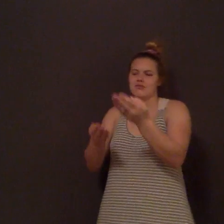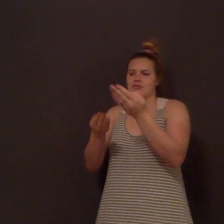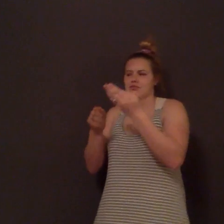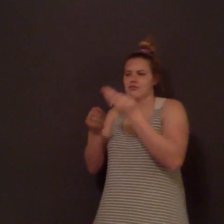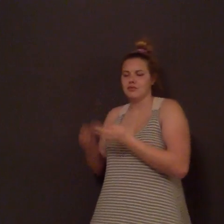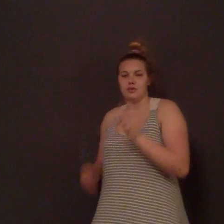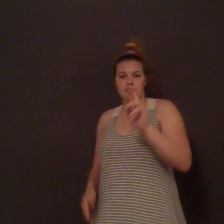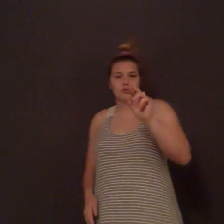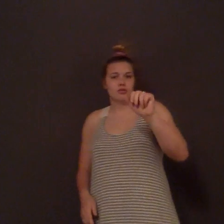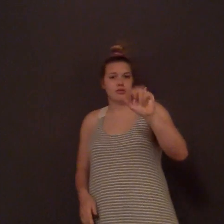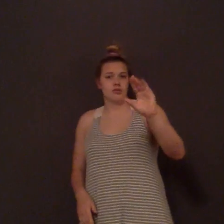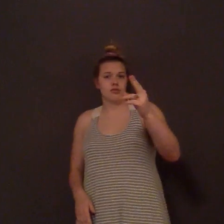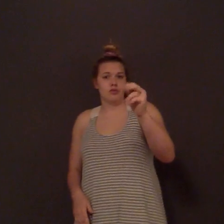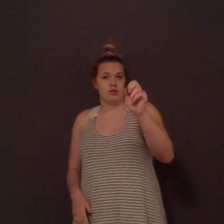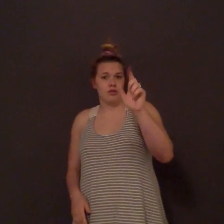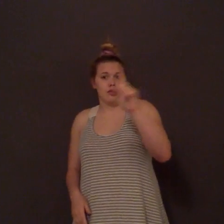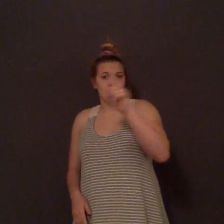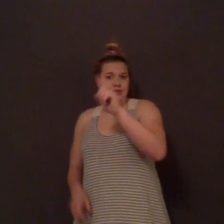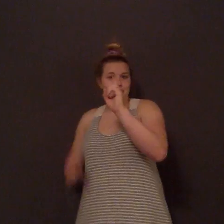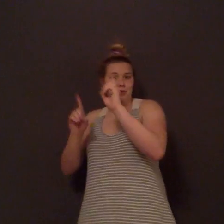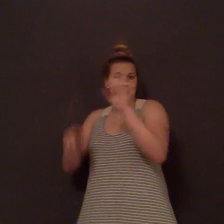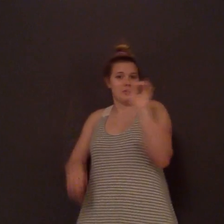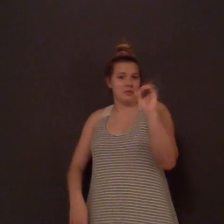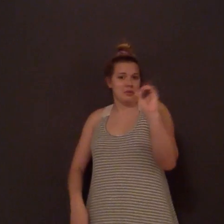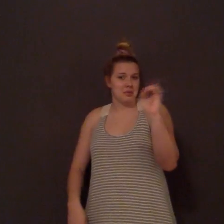This is the moment I've been waiting for. Dad.